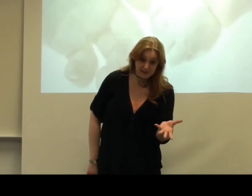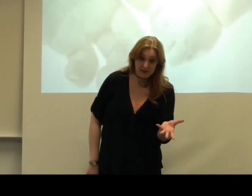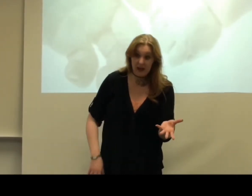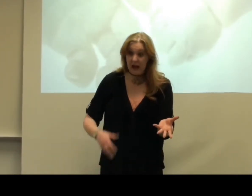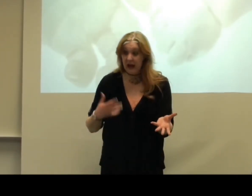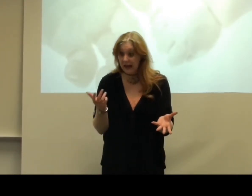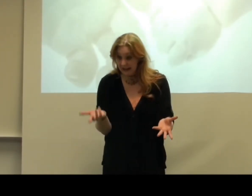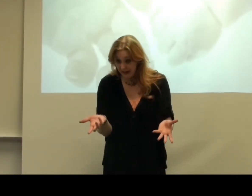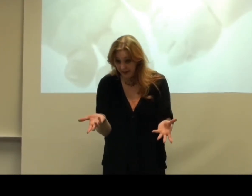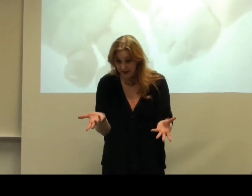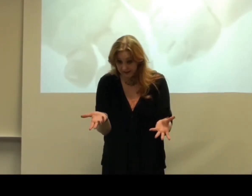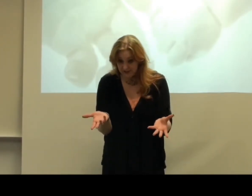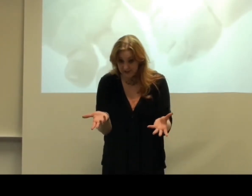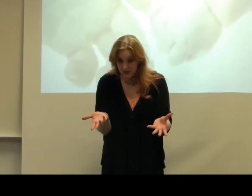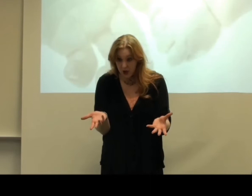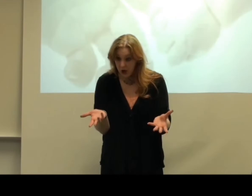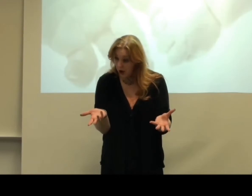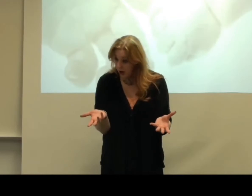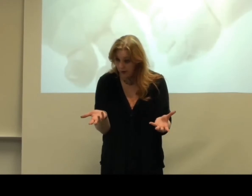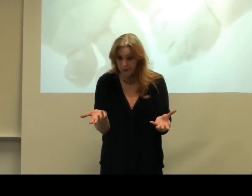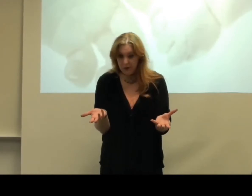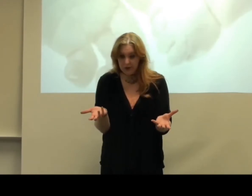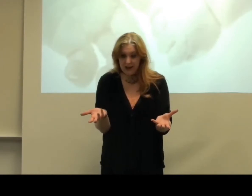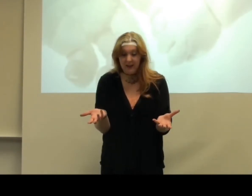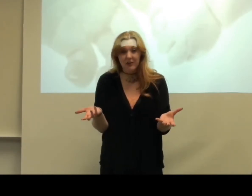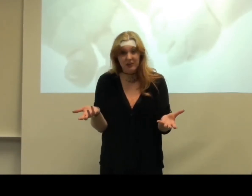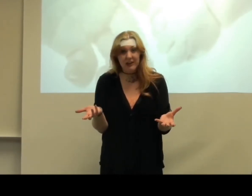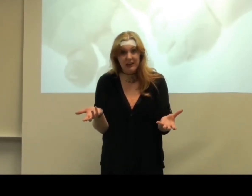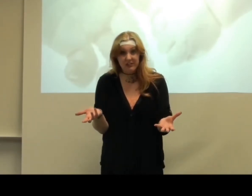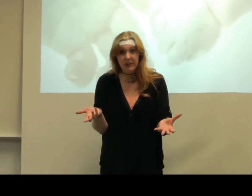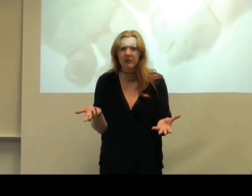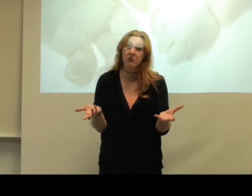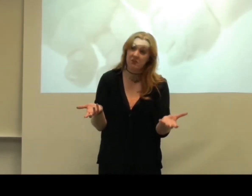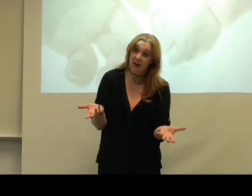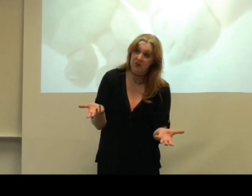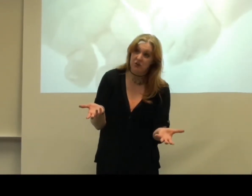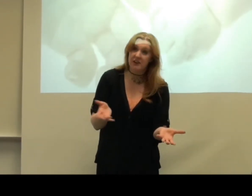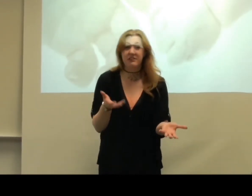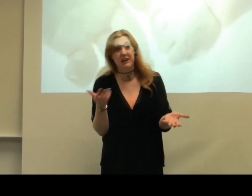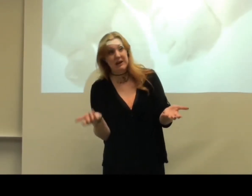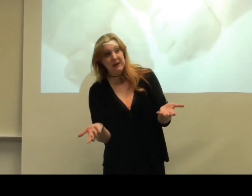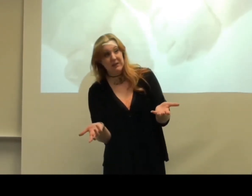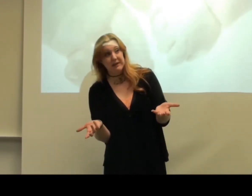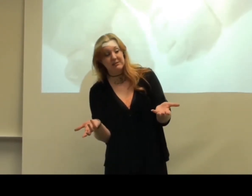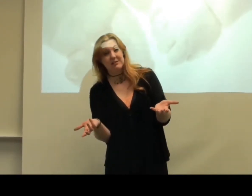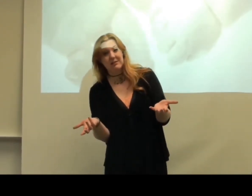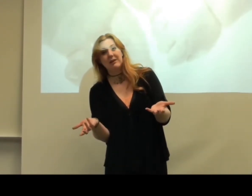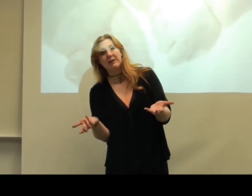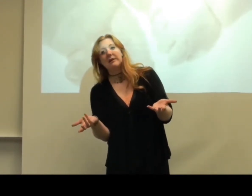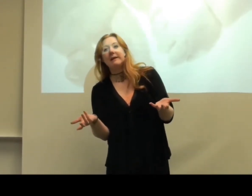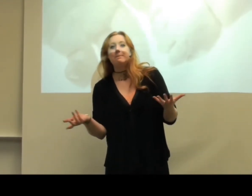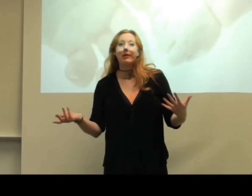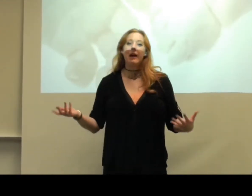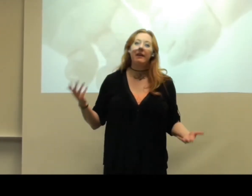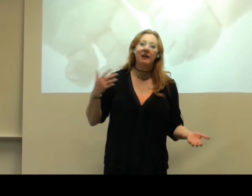this, I get this. Oh, okay, there's a connection here, so if I do this, then I get this. And then